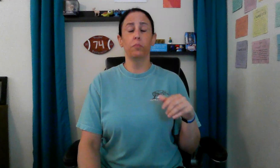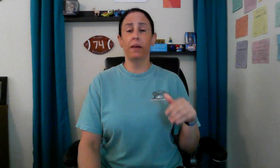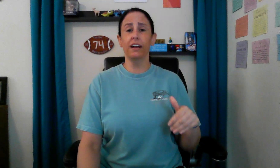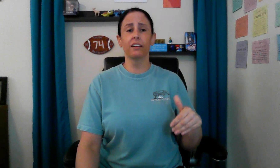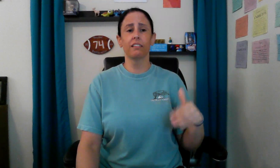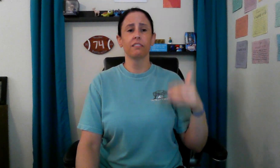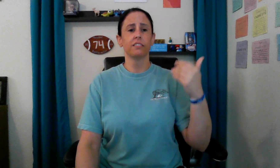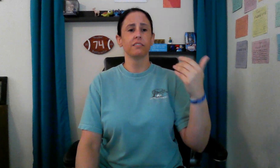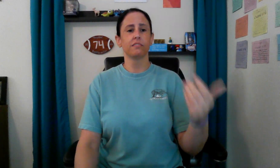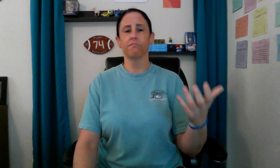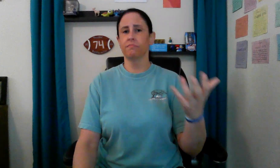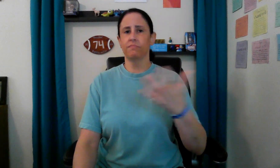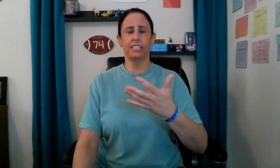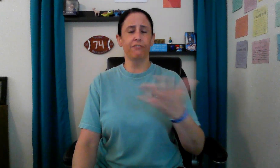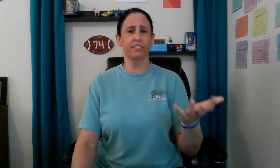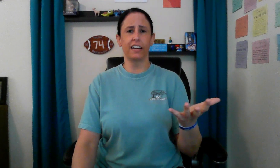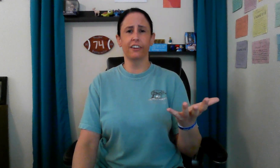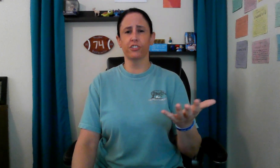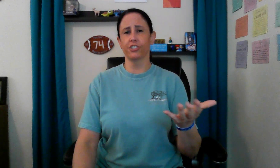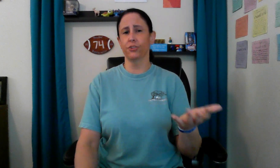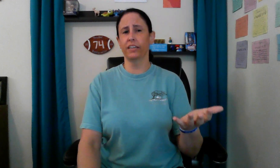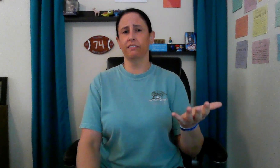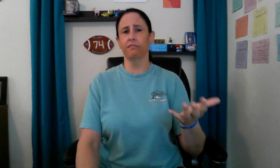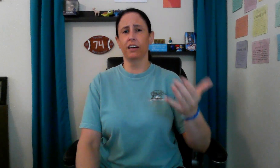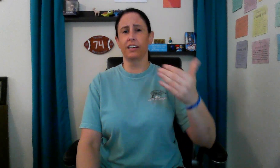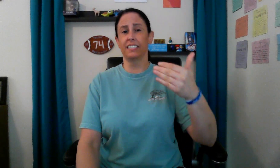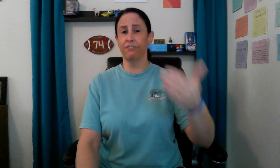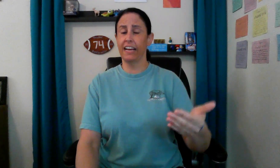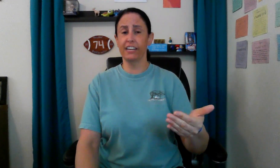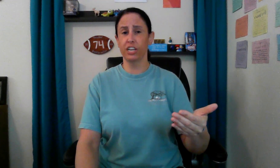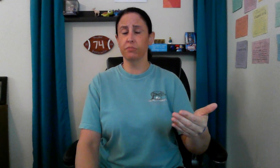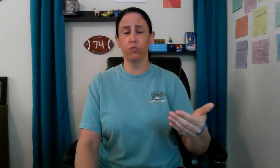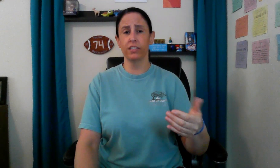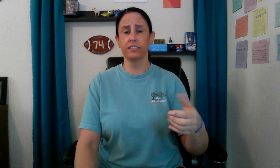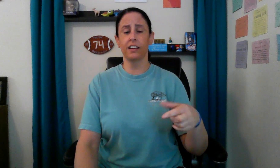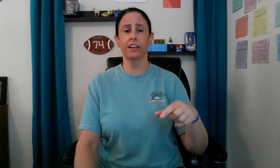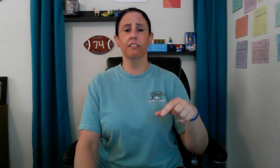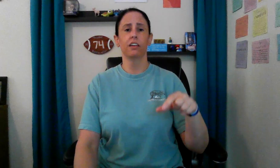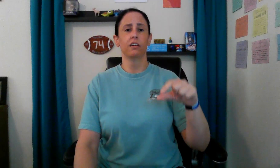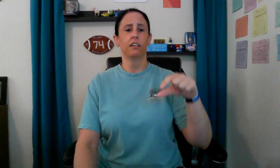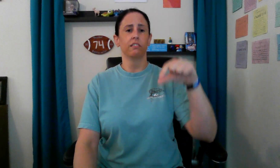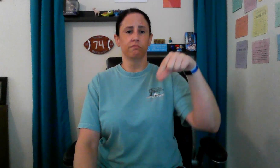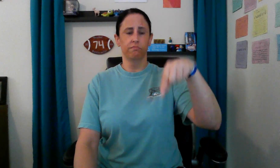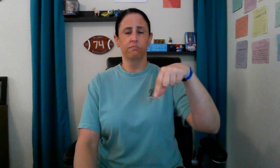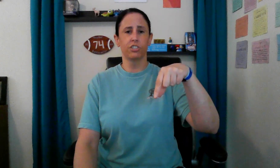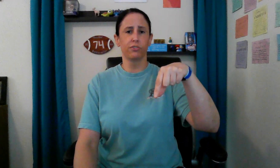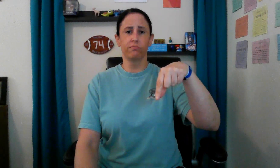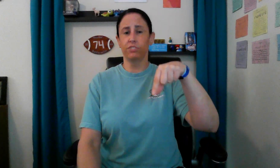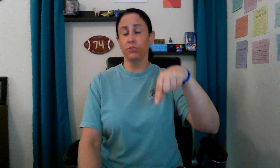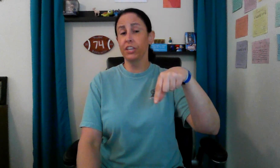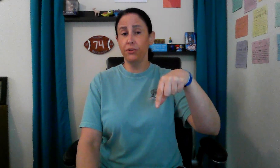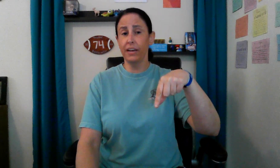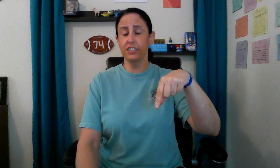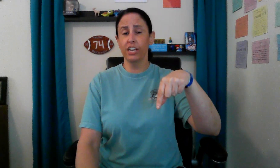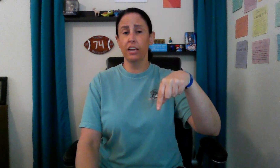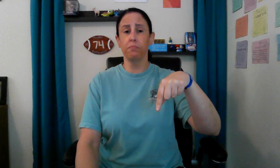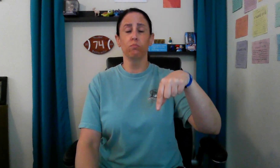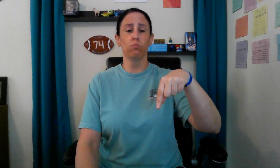Quebec, different signers are doing different hand shapes for this sign. So do a Q hand shape. One